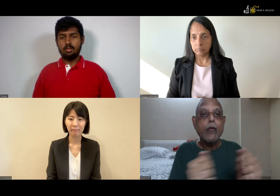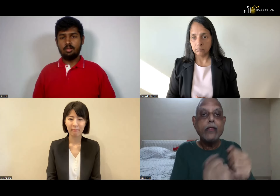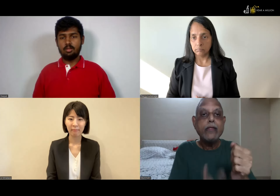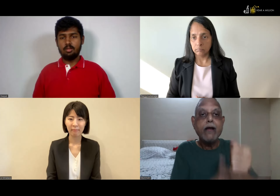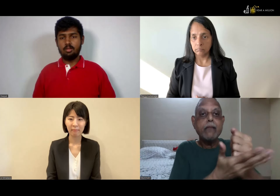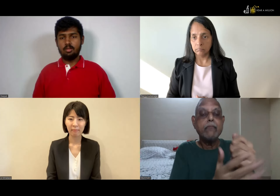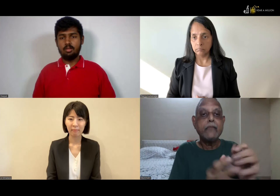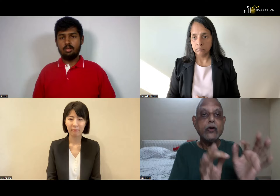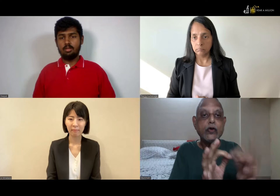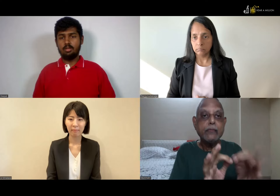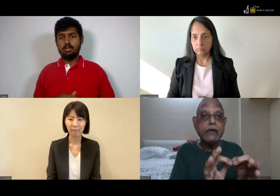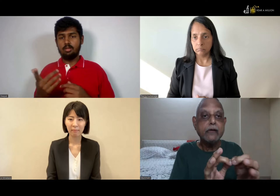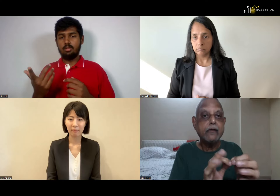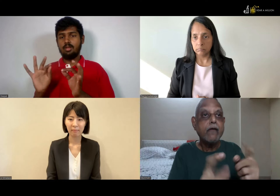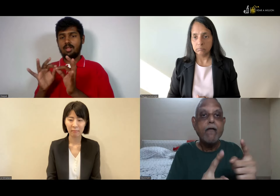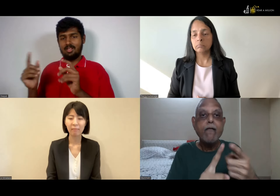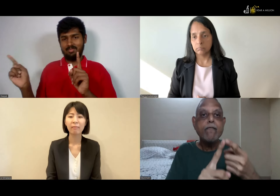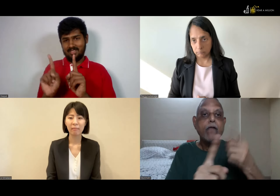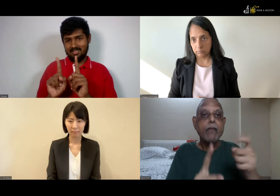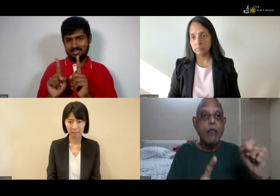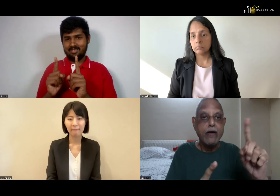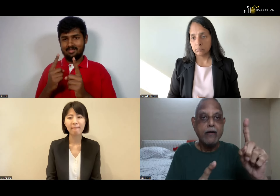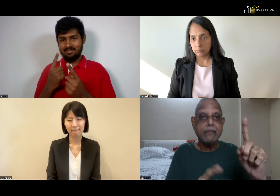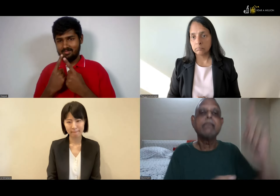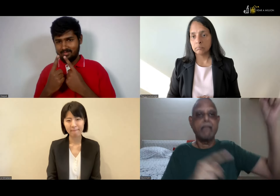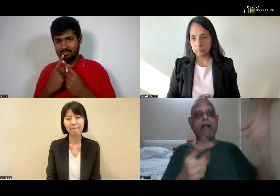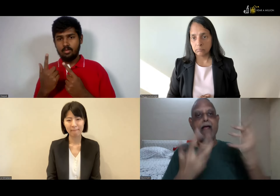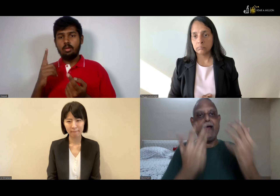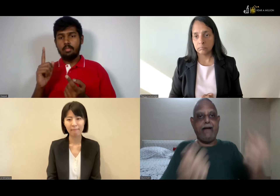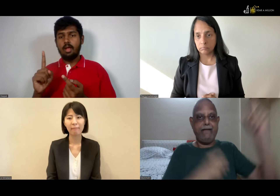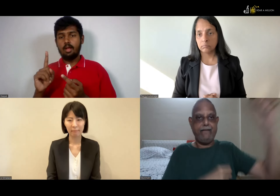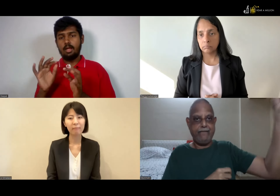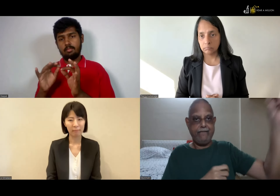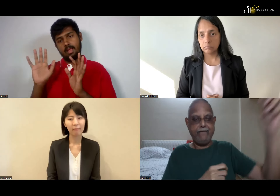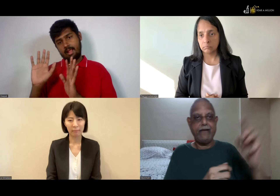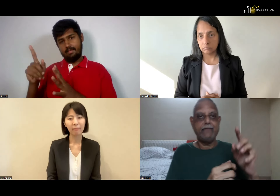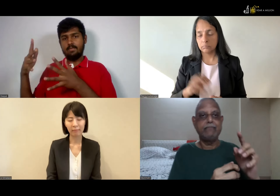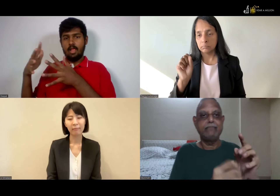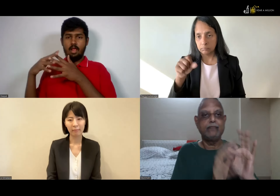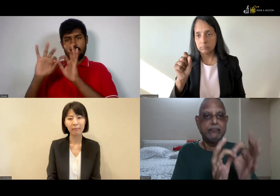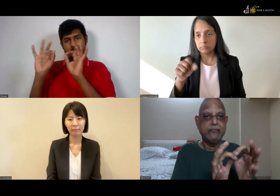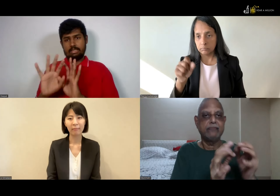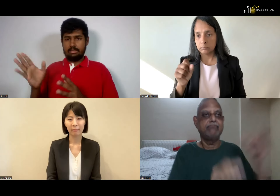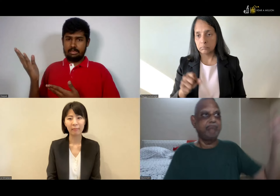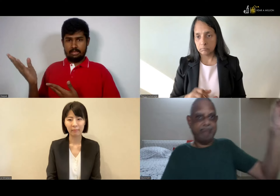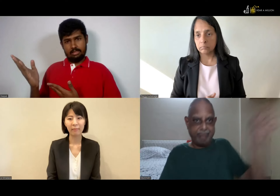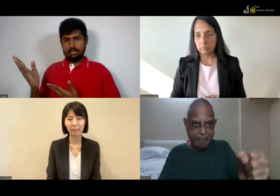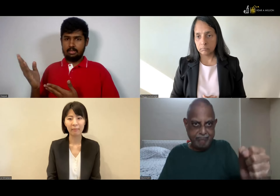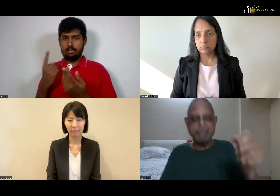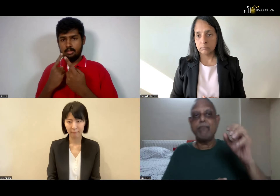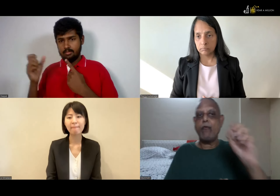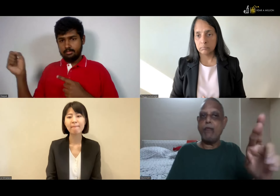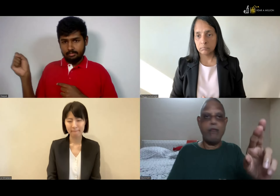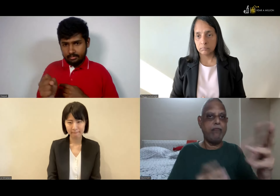and they have interpreter access. They have that in the US, right?